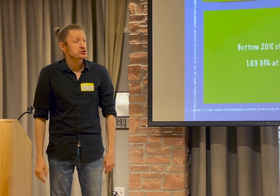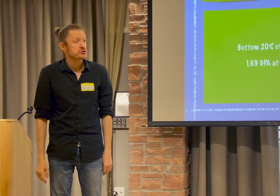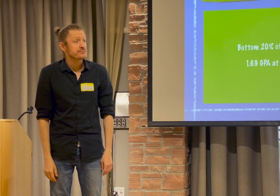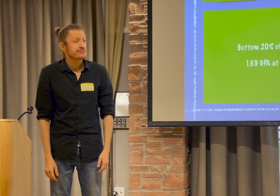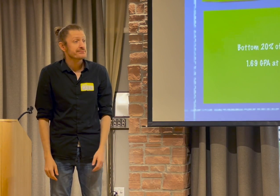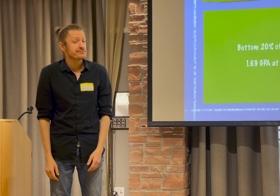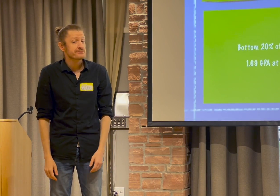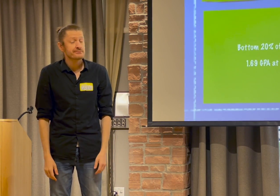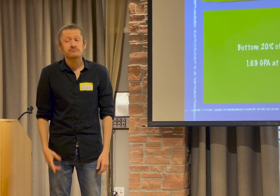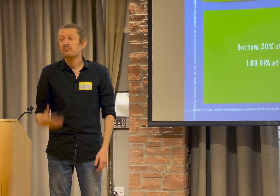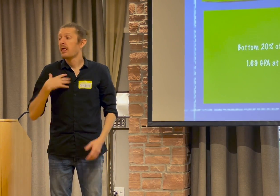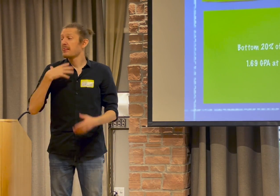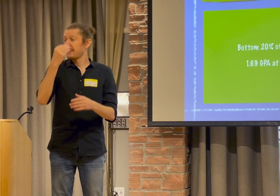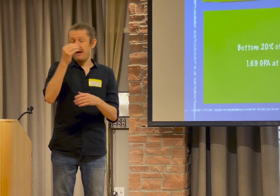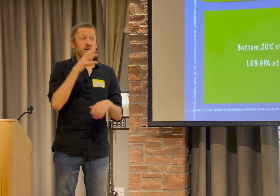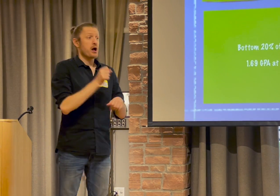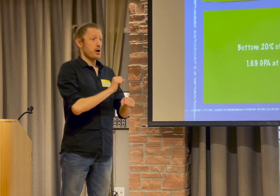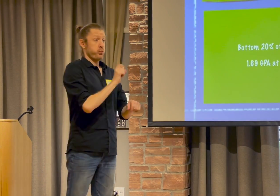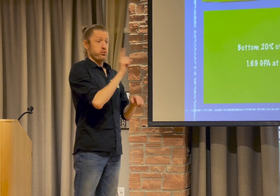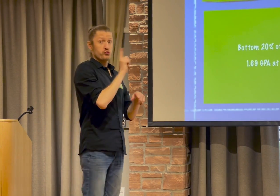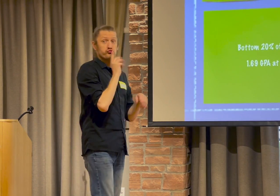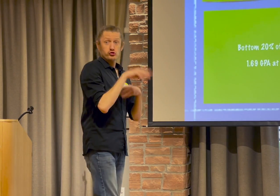still failed. Maybe I'm just not good at college.